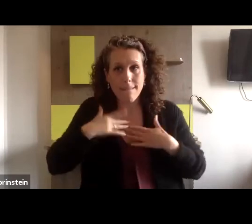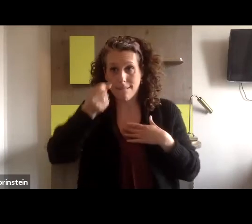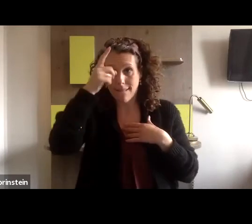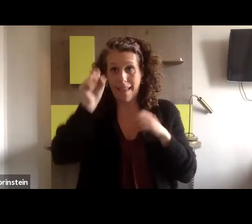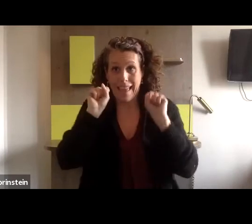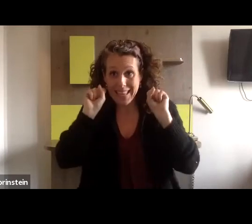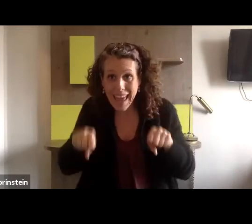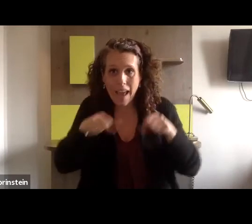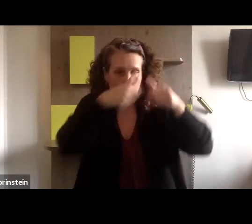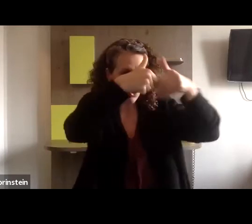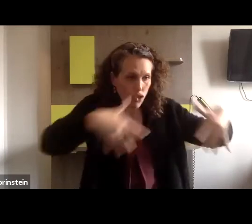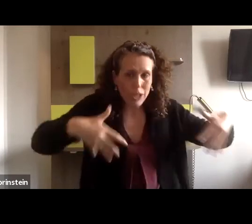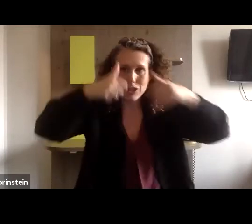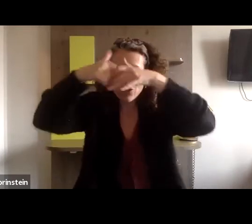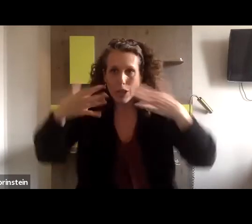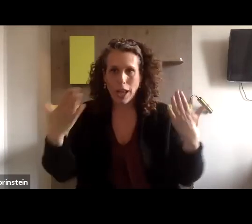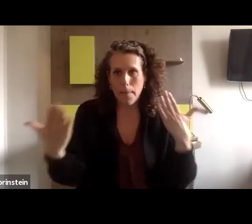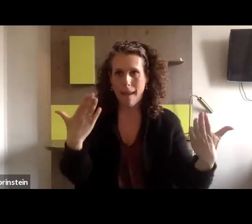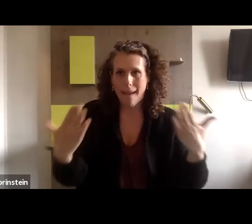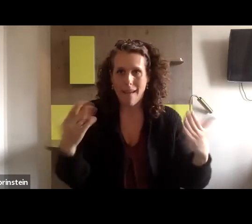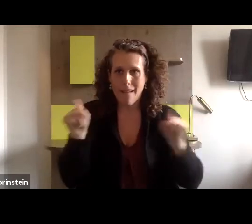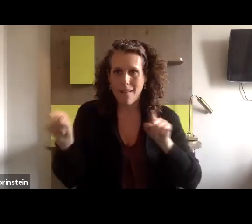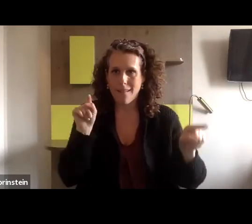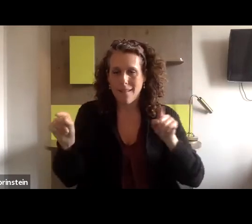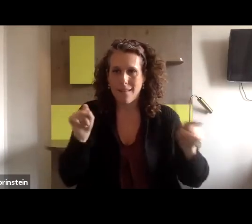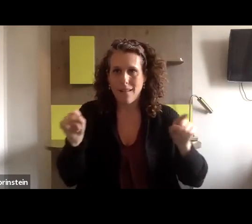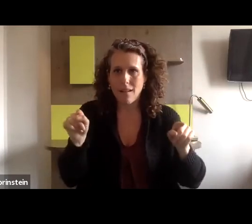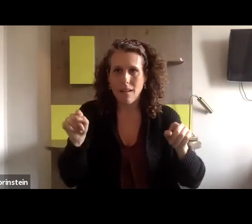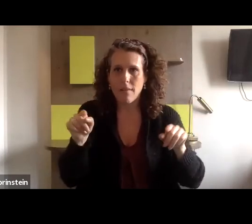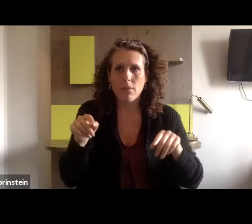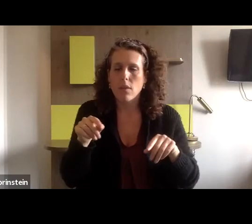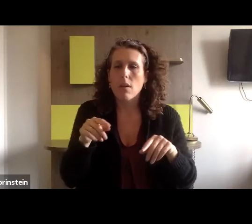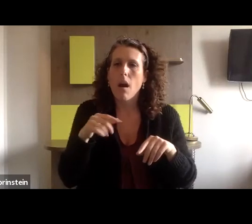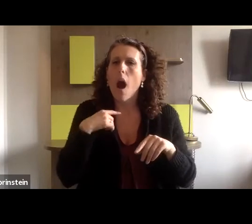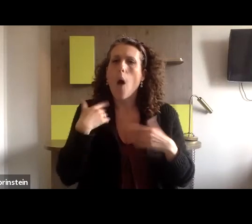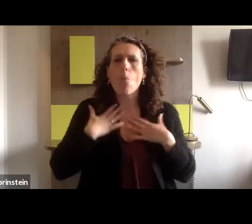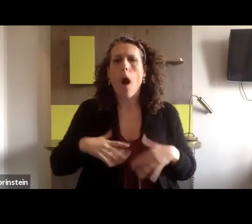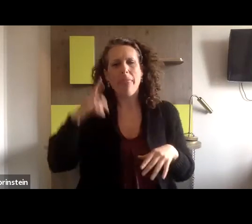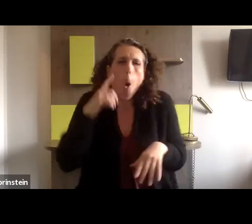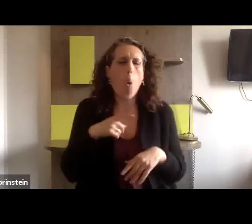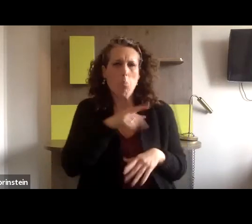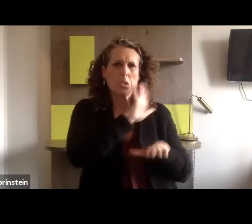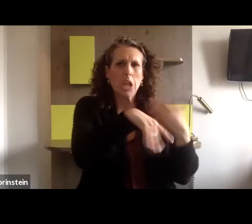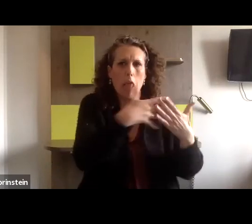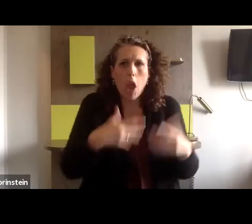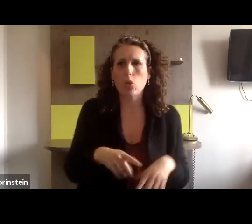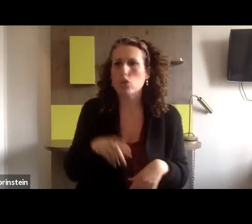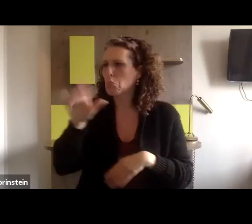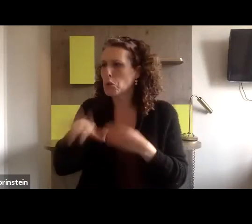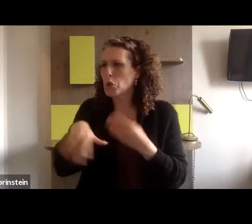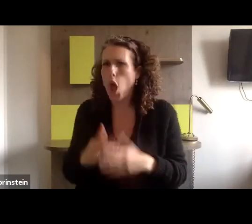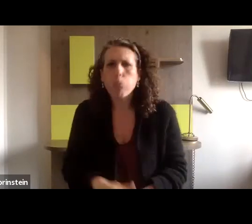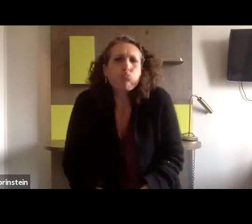not only assuming there's this one sign language and there's another one and just take everything for granted that we have